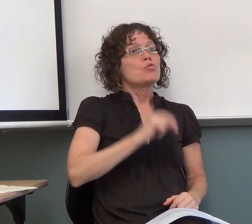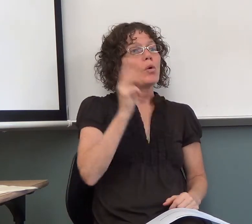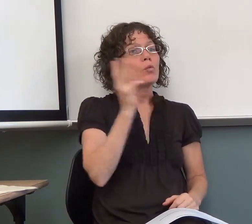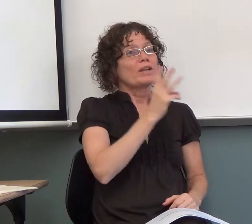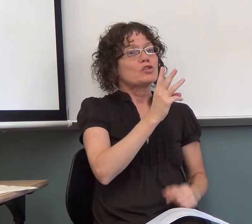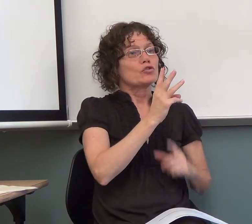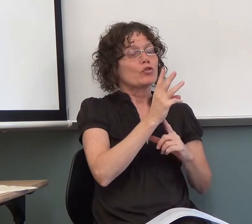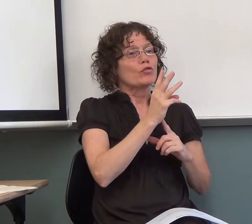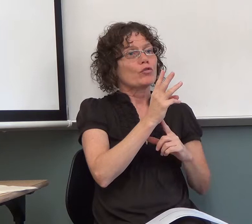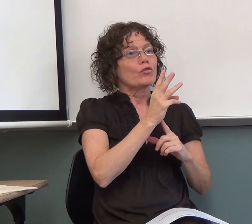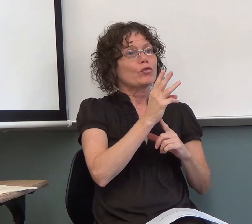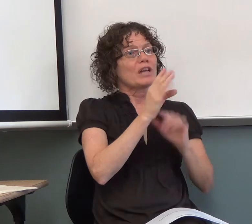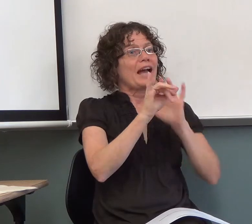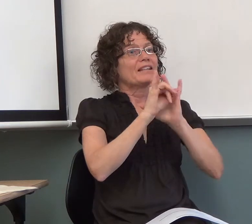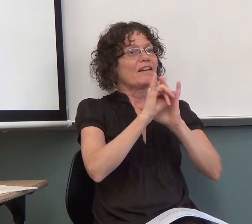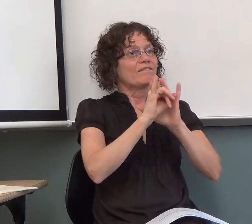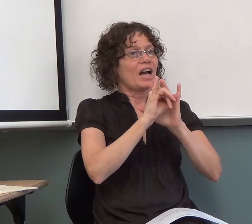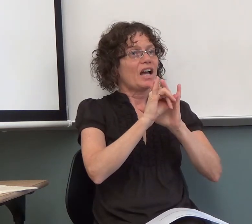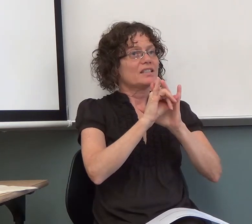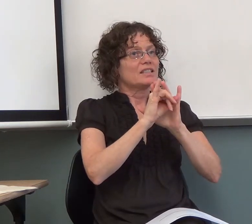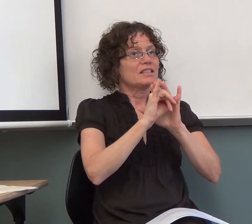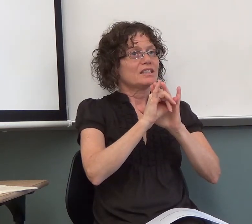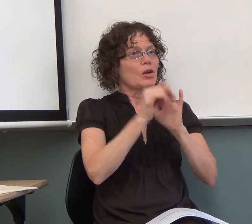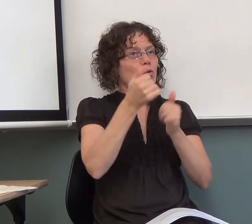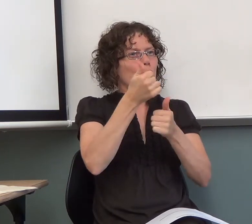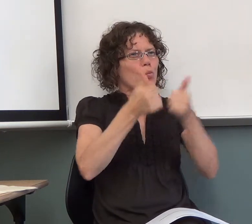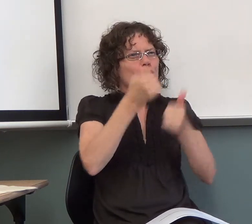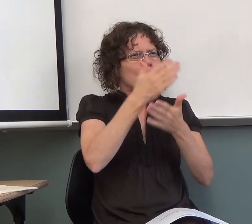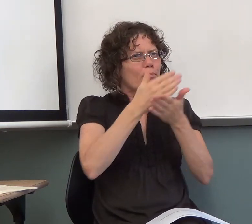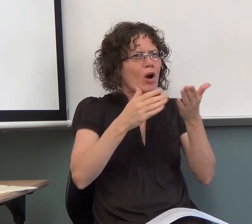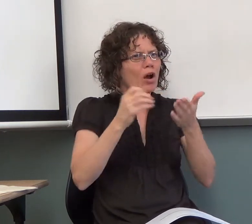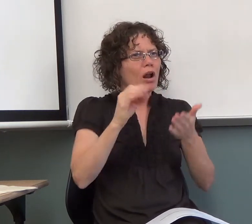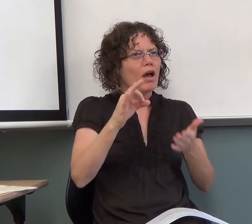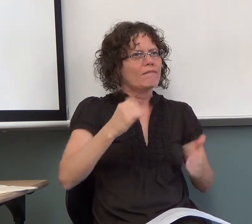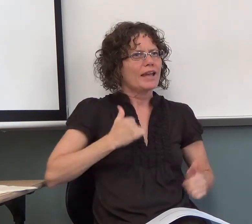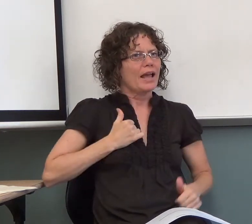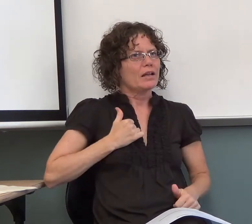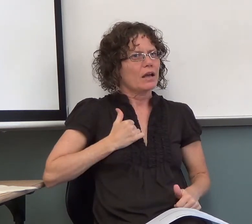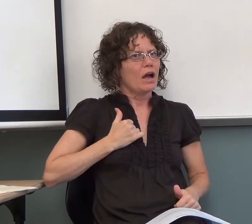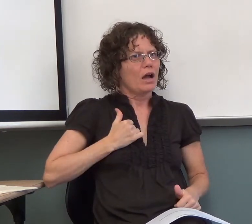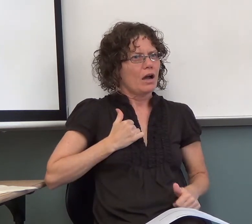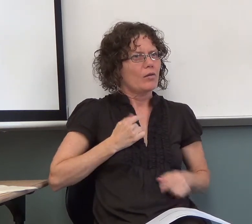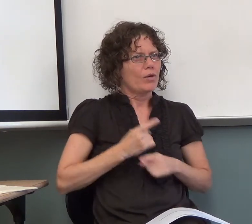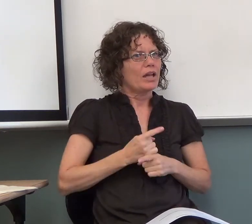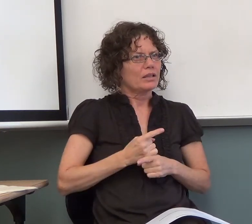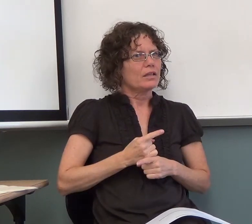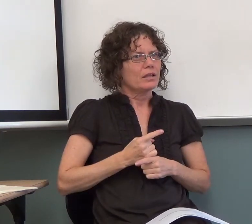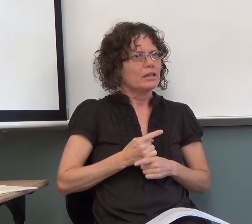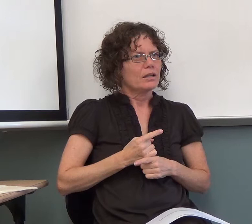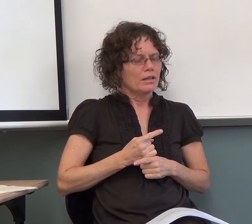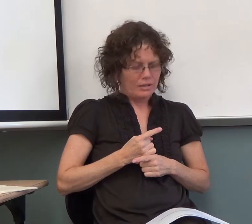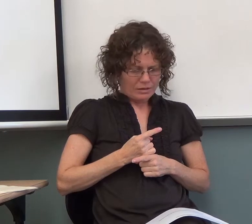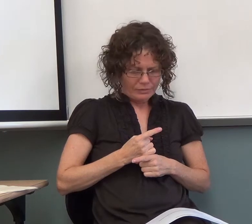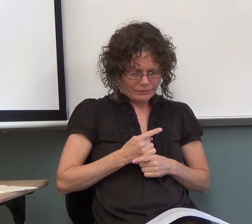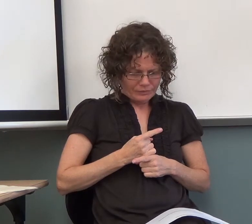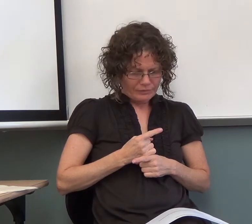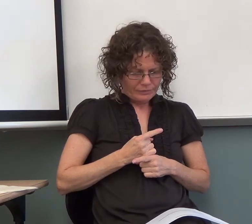it identifies which part of Canada. Right? Okay. You follow